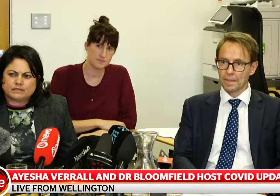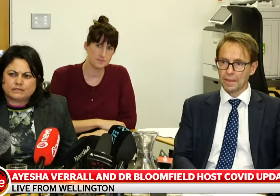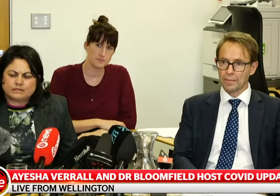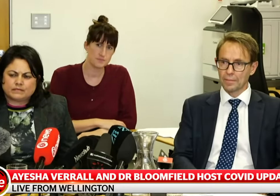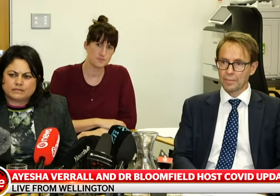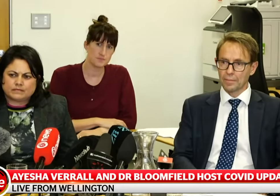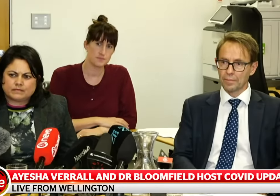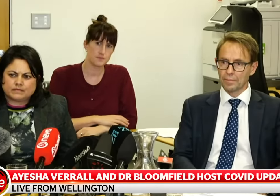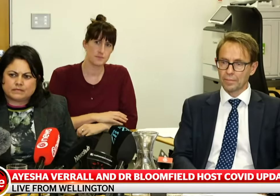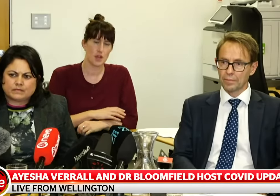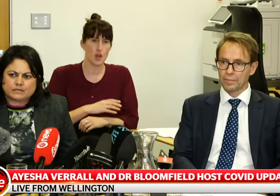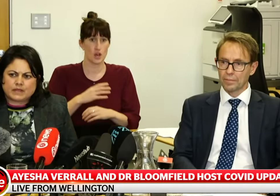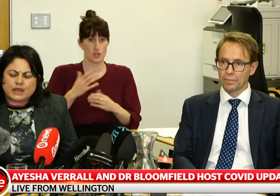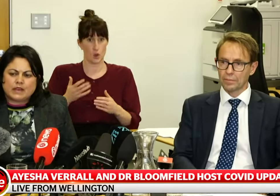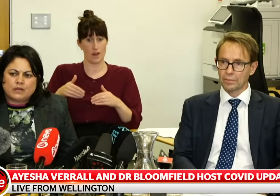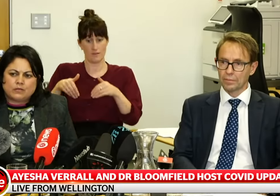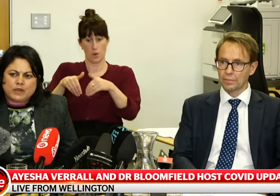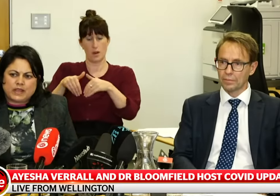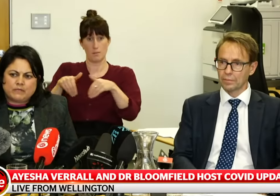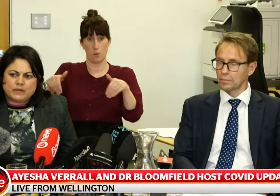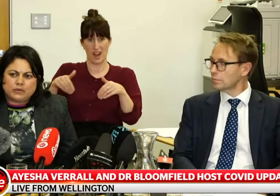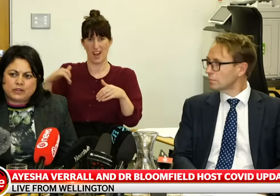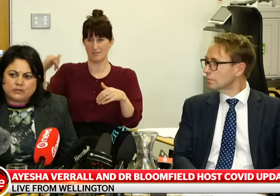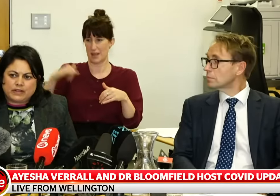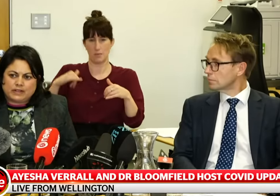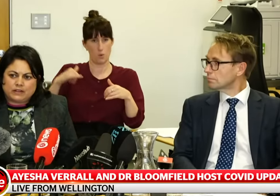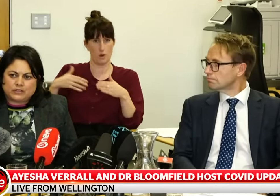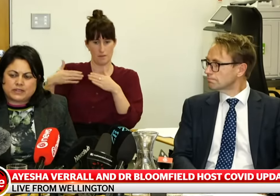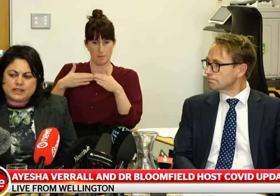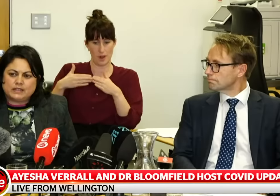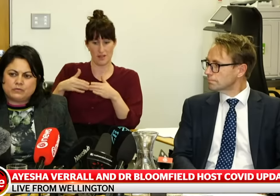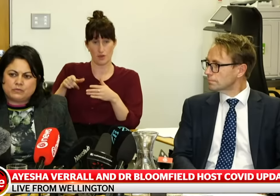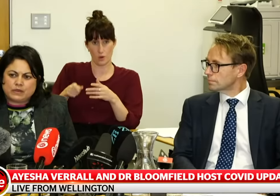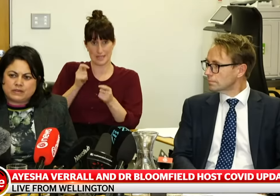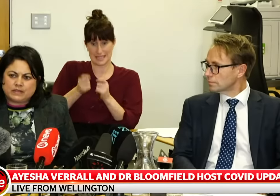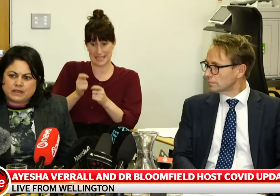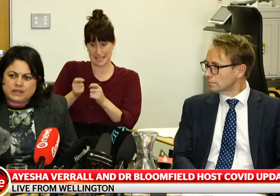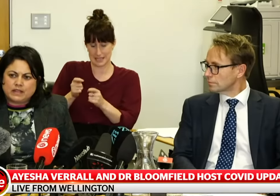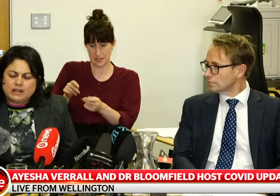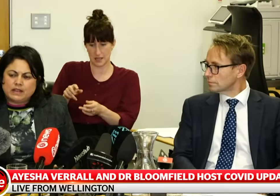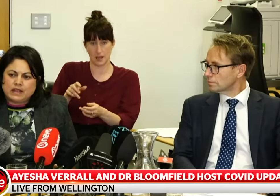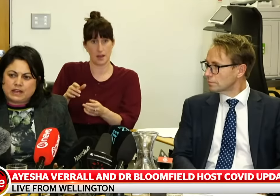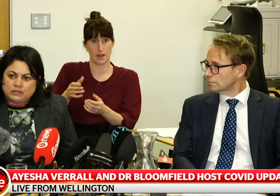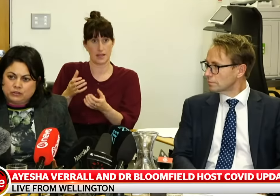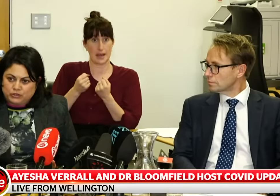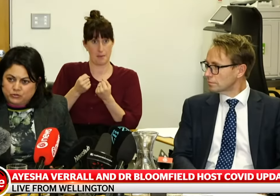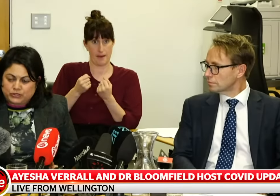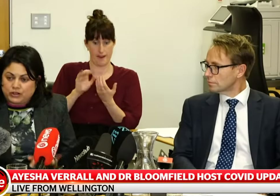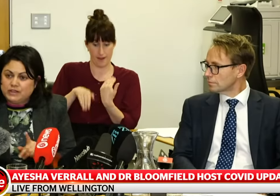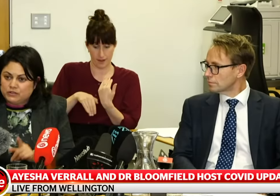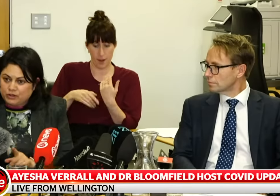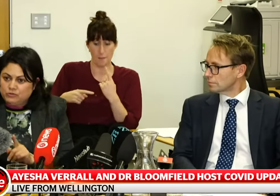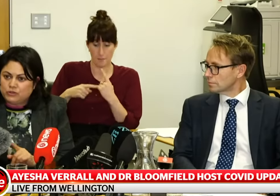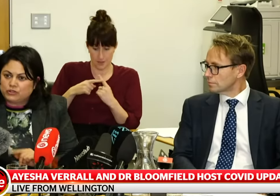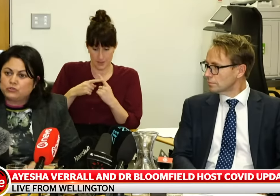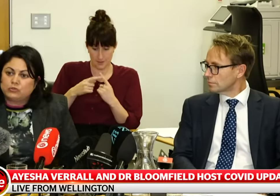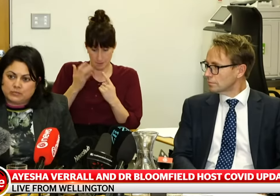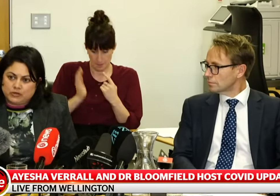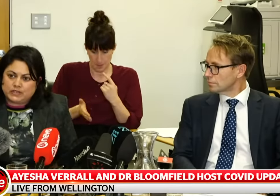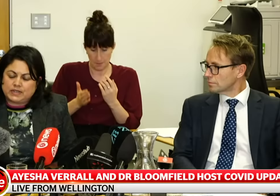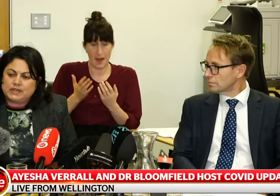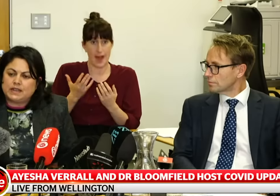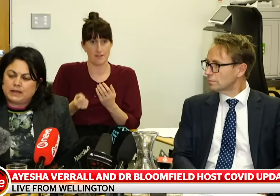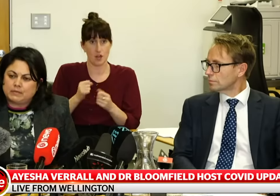referred to Ayesha? We have been working really closely with the not